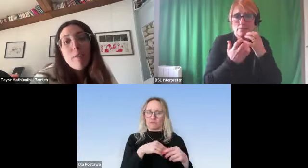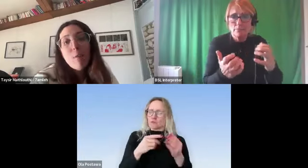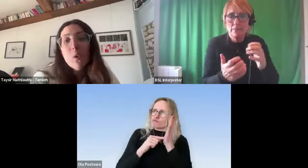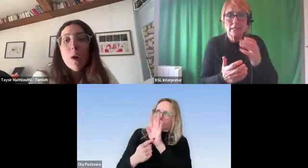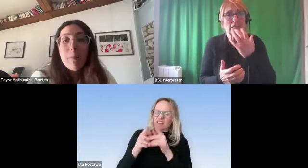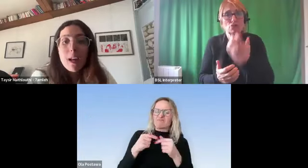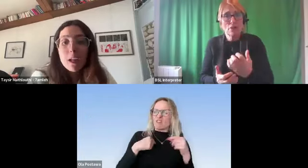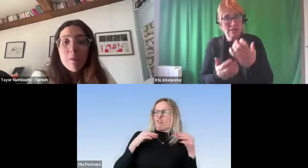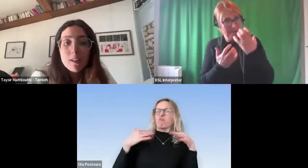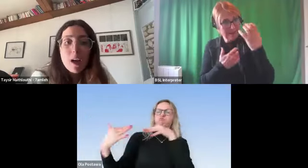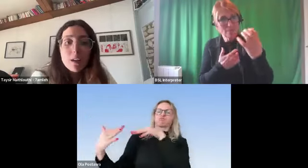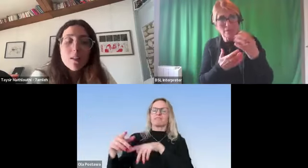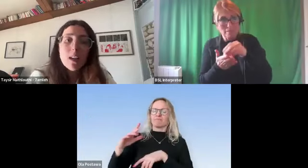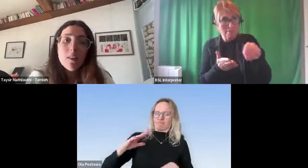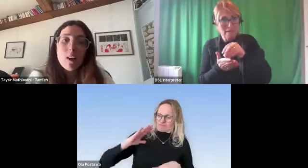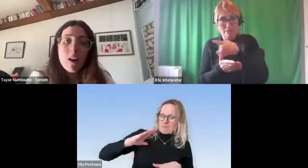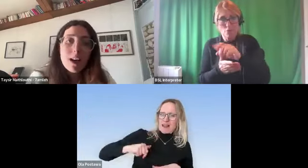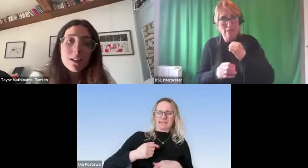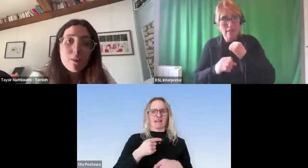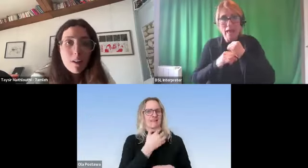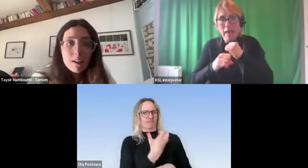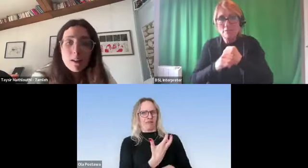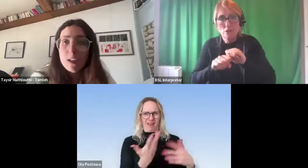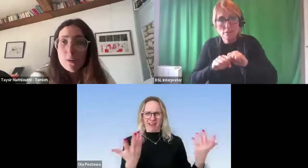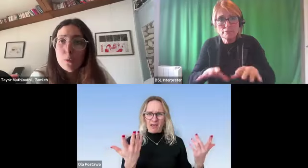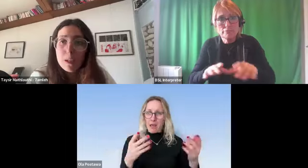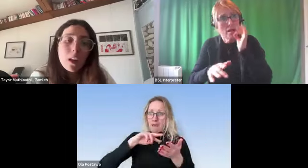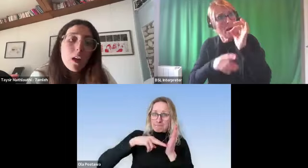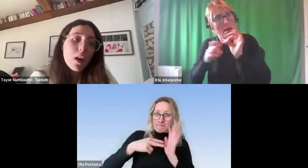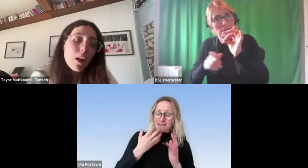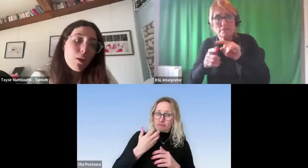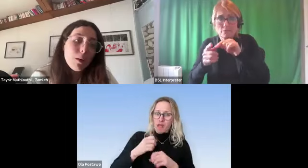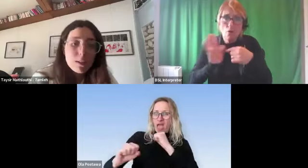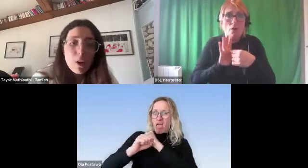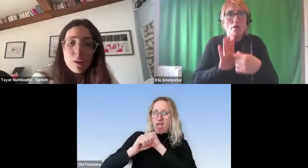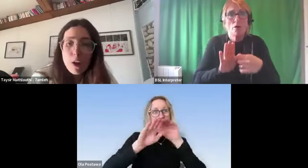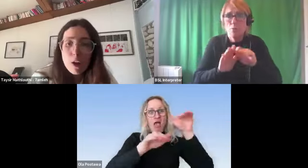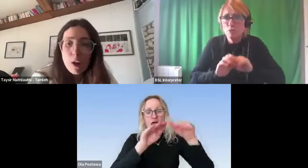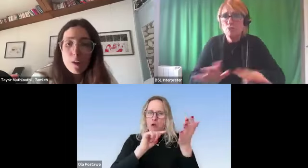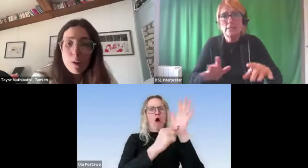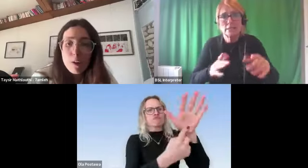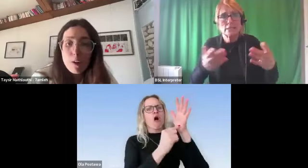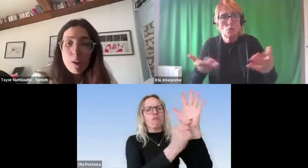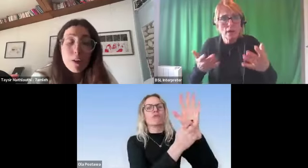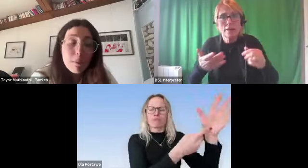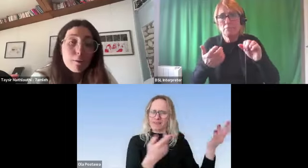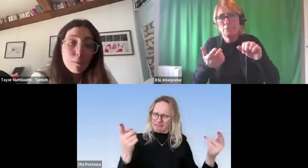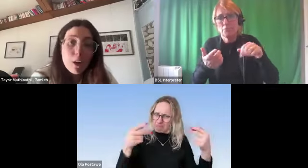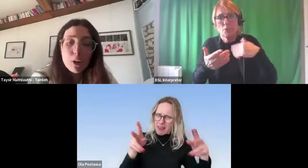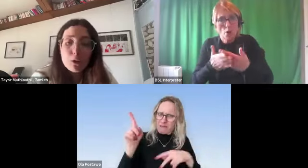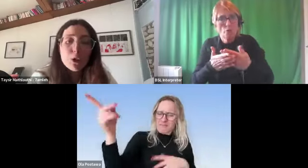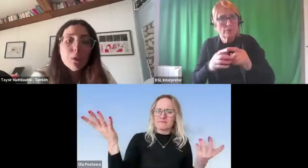government itself was the one paying for these ads and asking for these ads to be released on